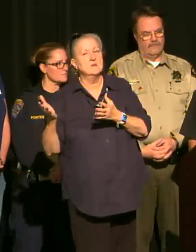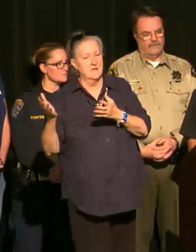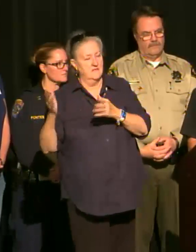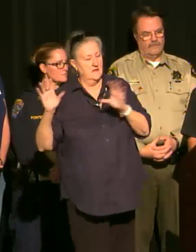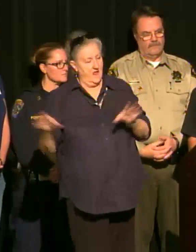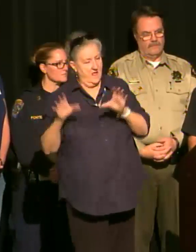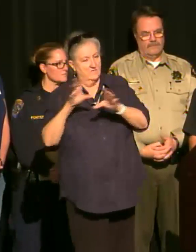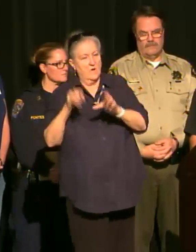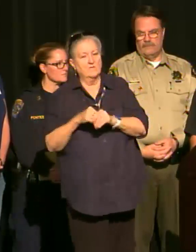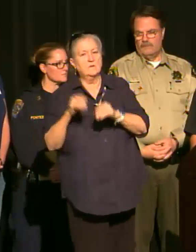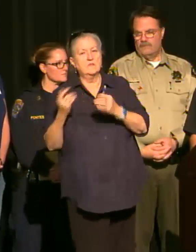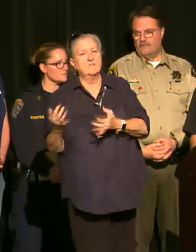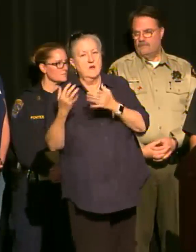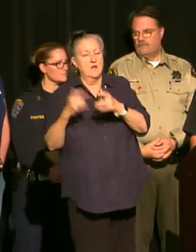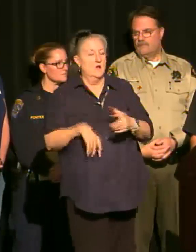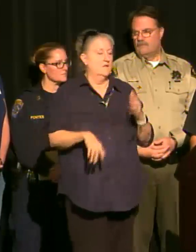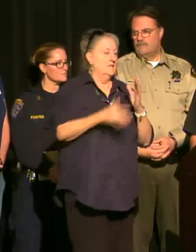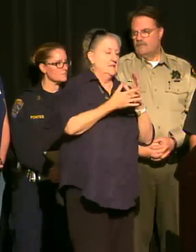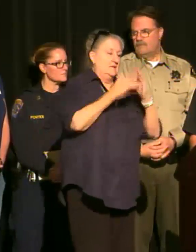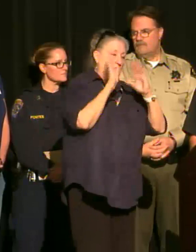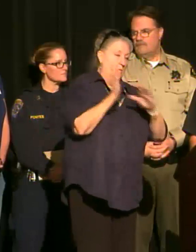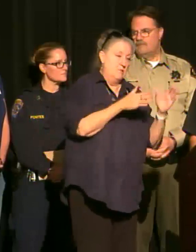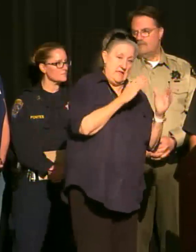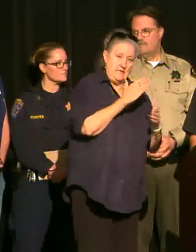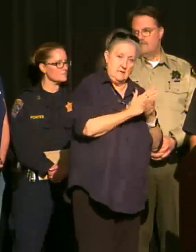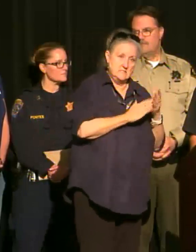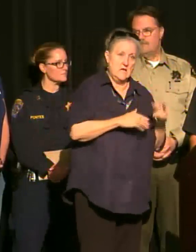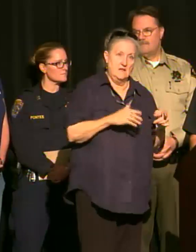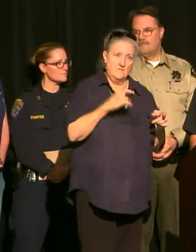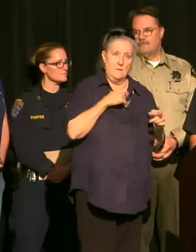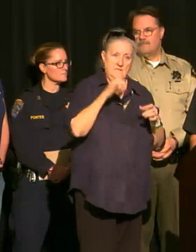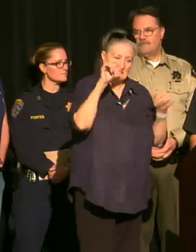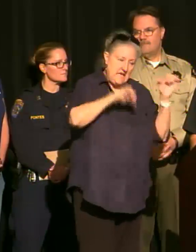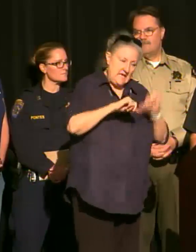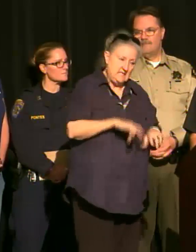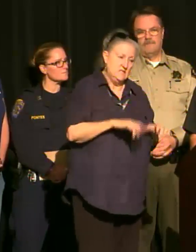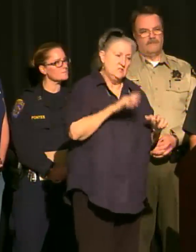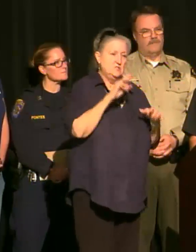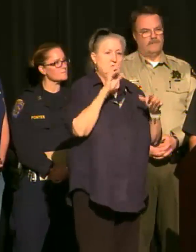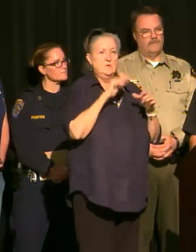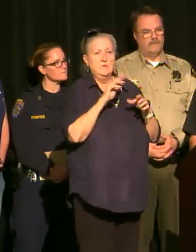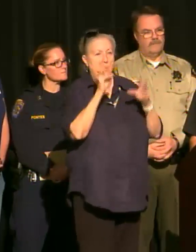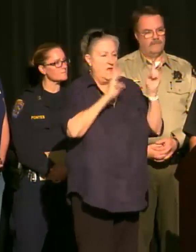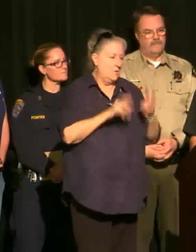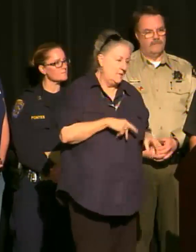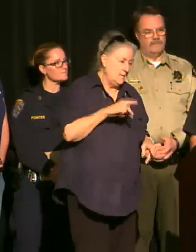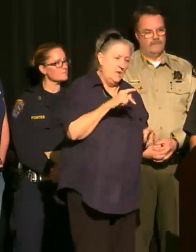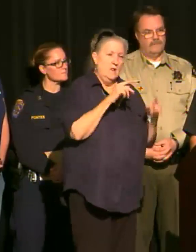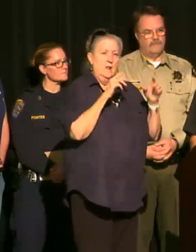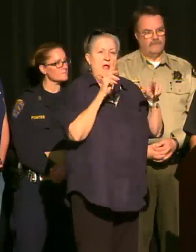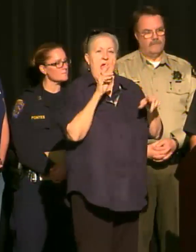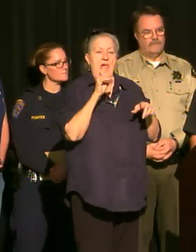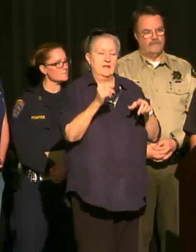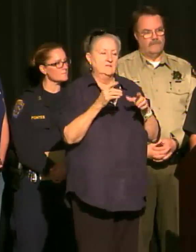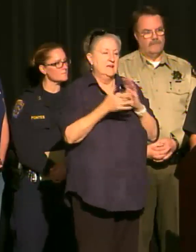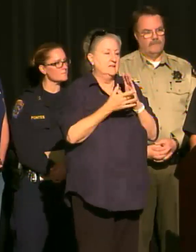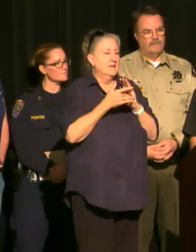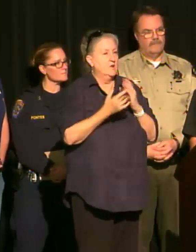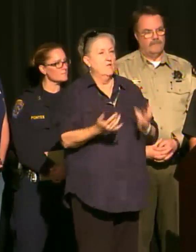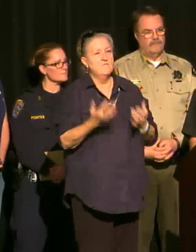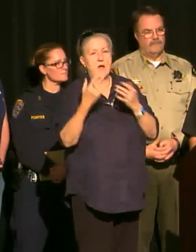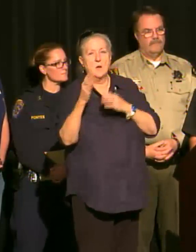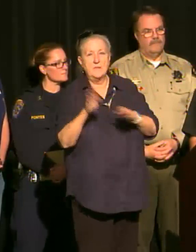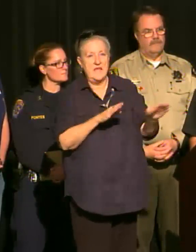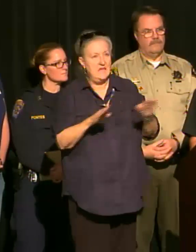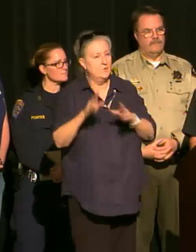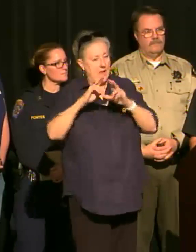on the fire, the technical planning side from scientists, meteorologists, our technical fire behavior analysts